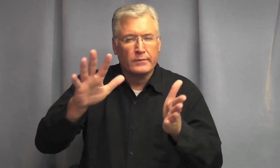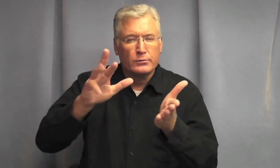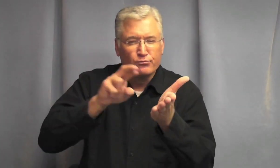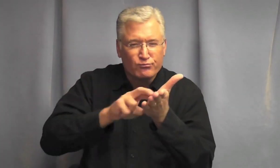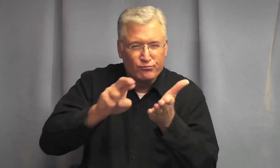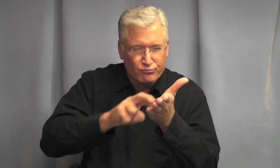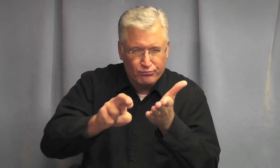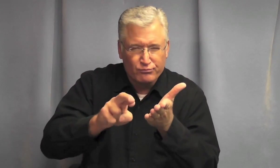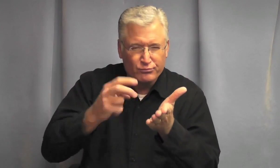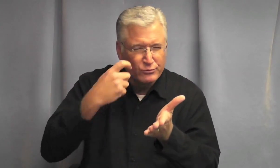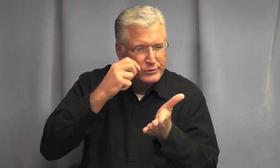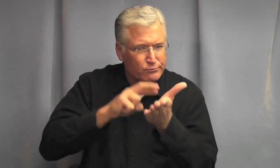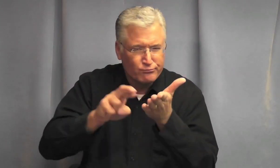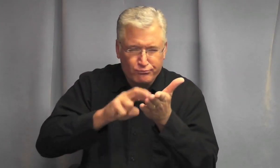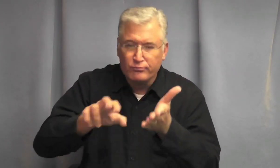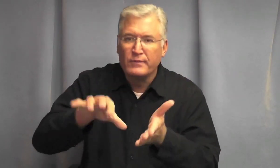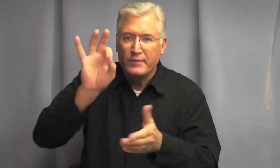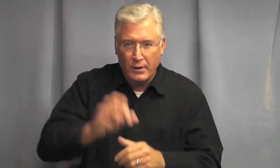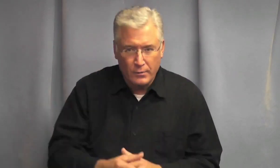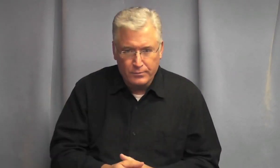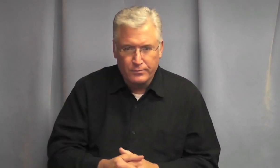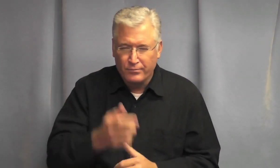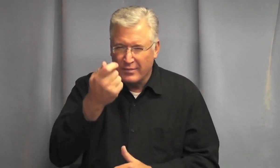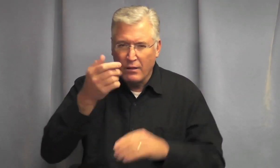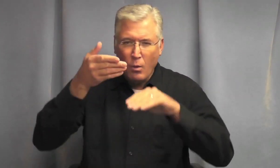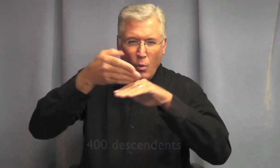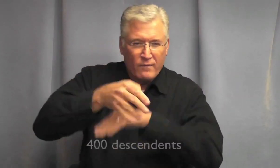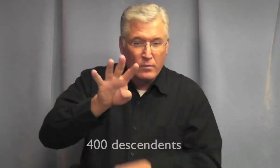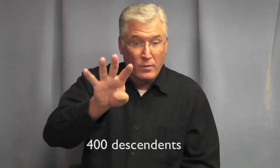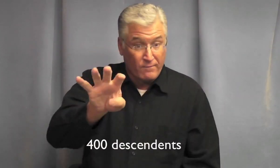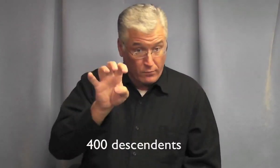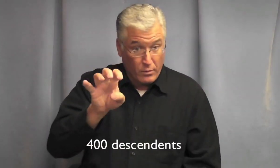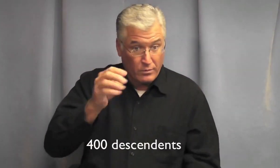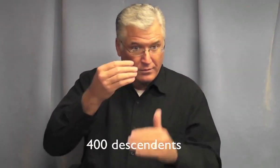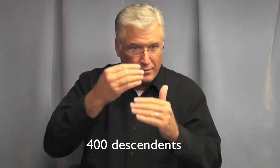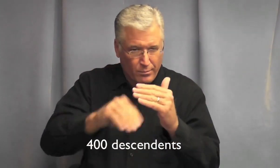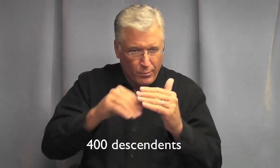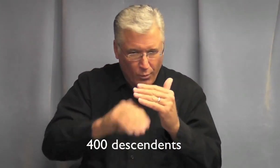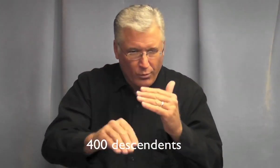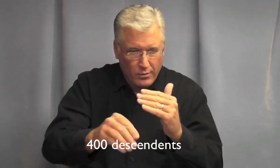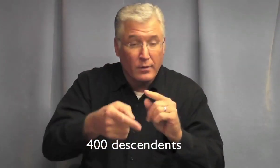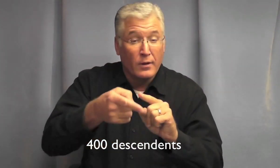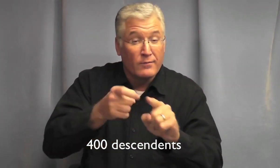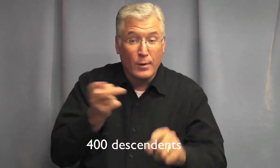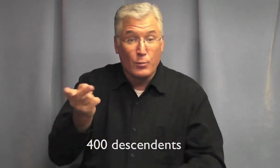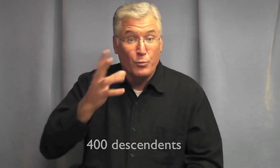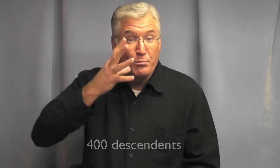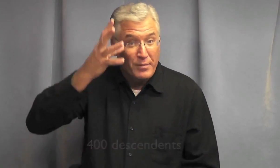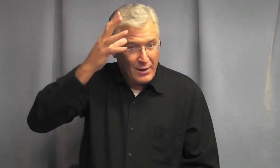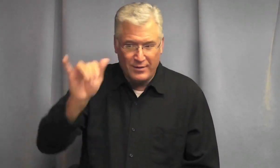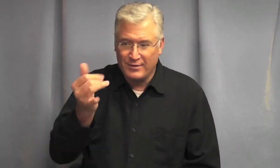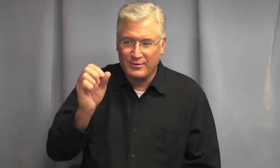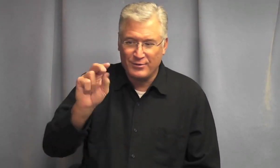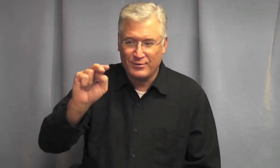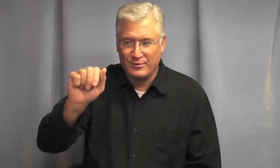67 grandchildren. Someone did the research recently, and they found out that there was a little over 400